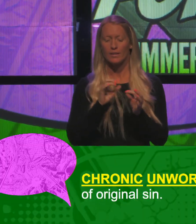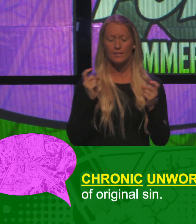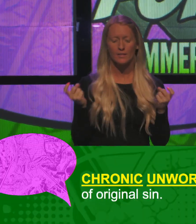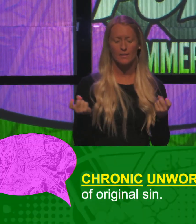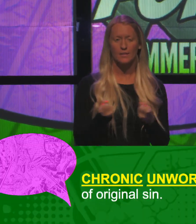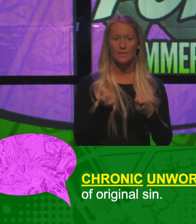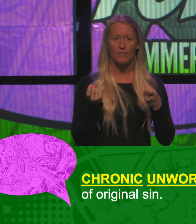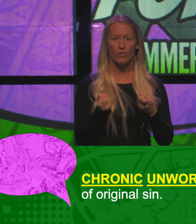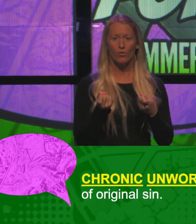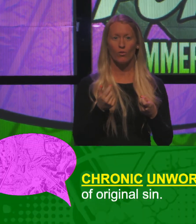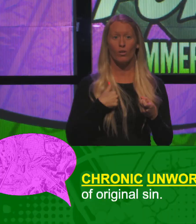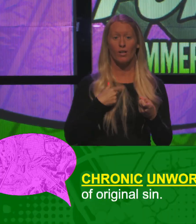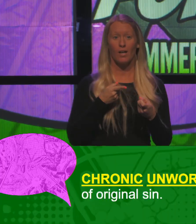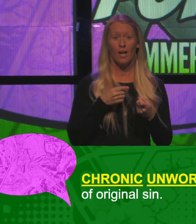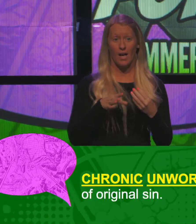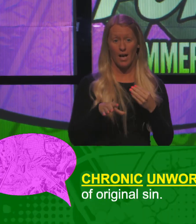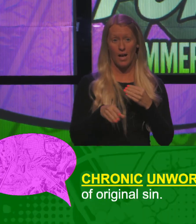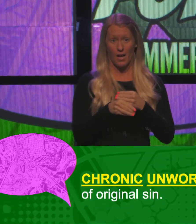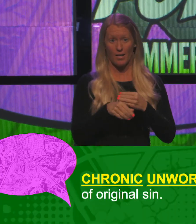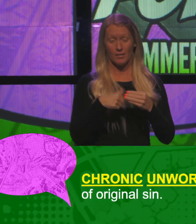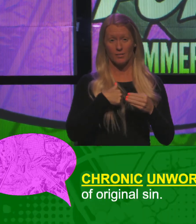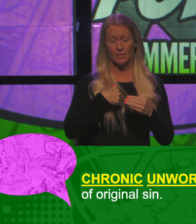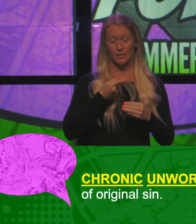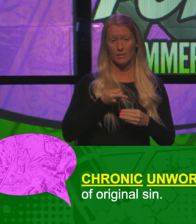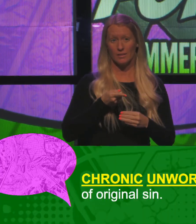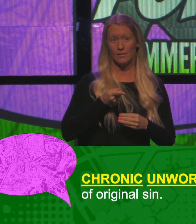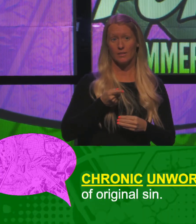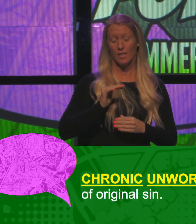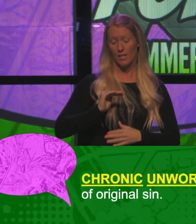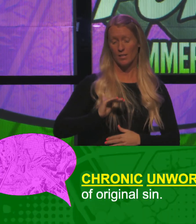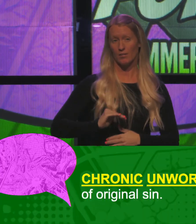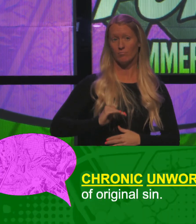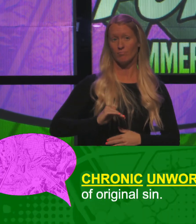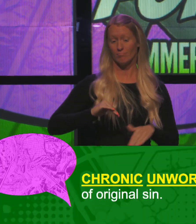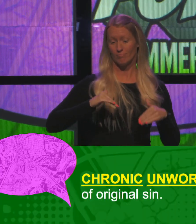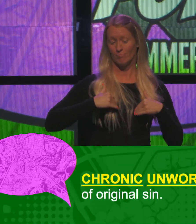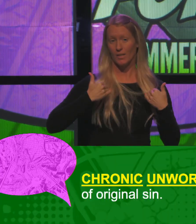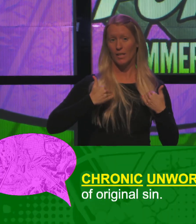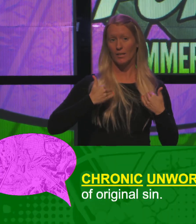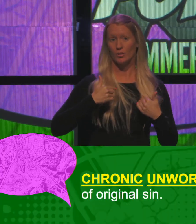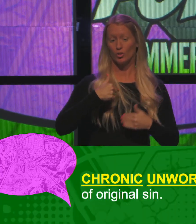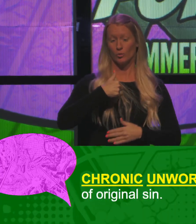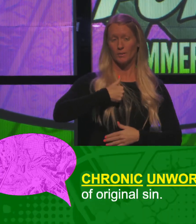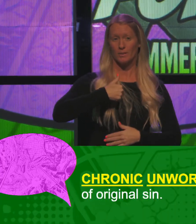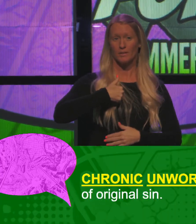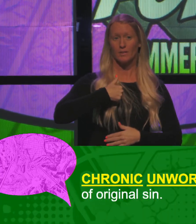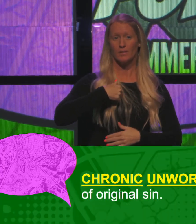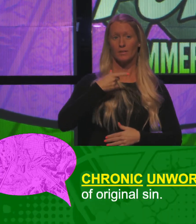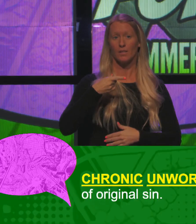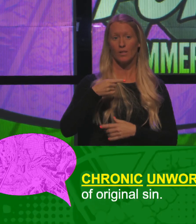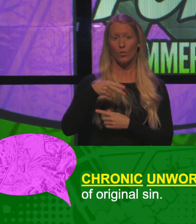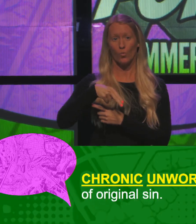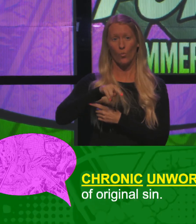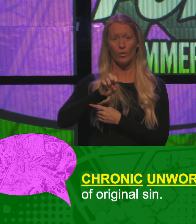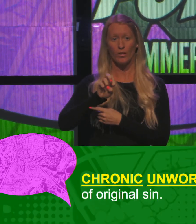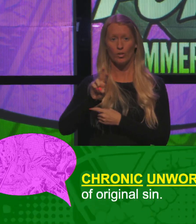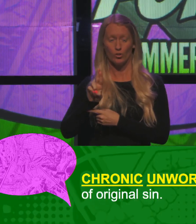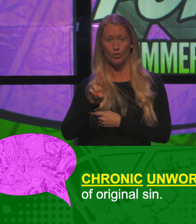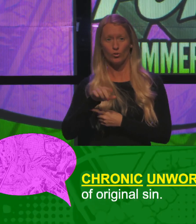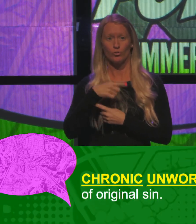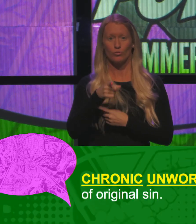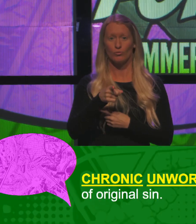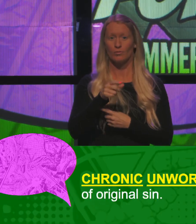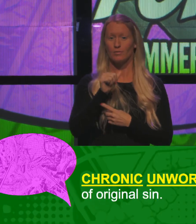young age, I was also handed that my queerness was a disgrace. It was really like a perfect duo for